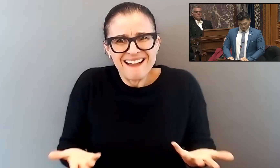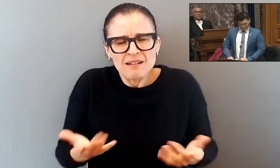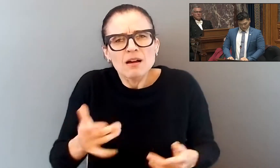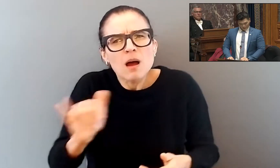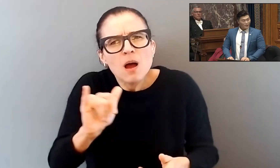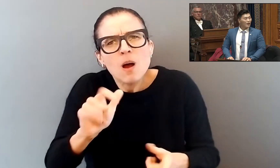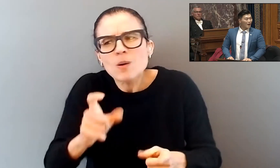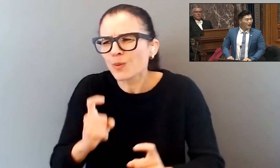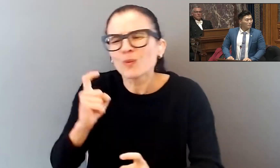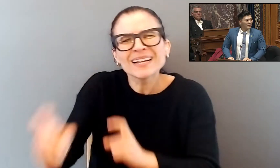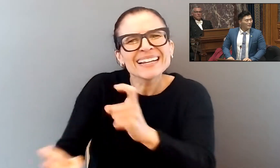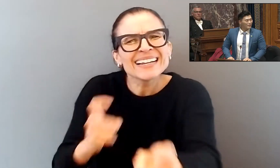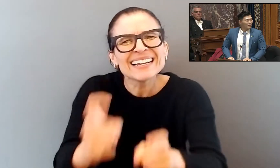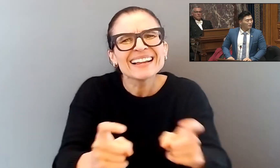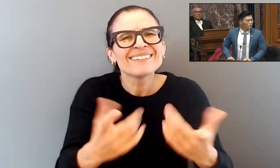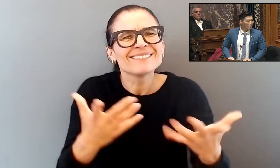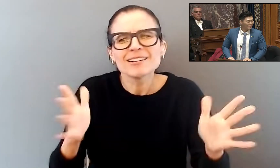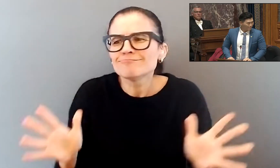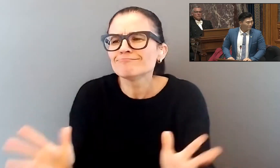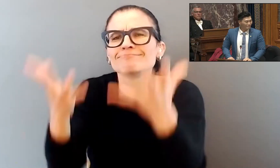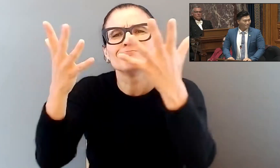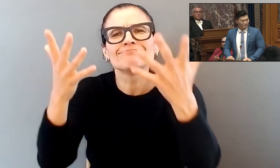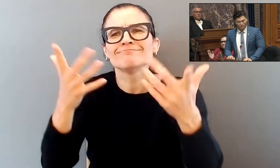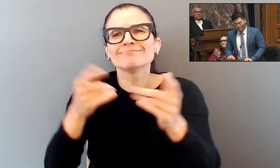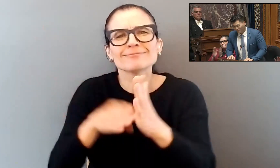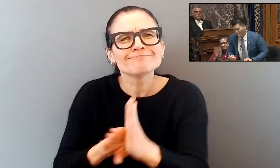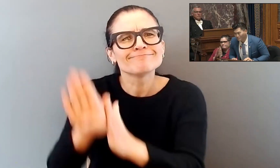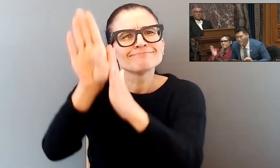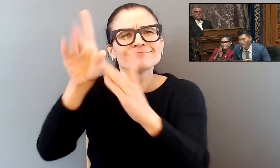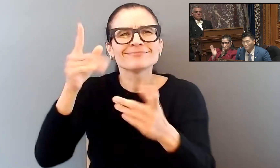purpose. Happy Thanksgiving to all.